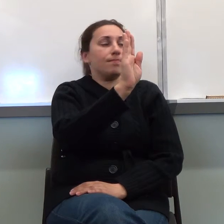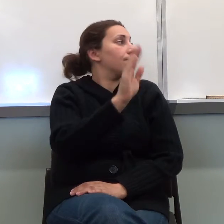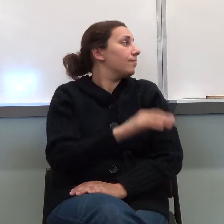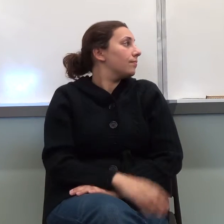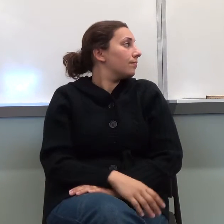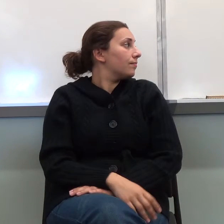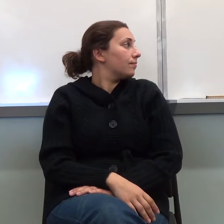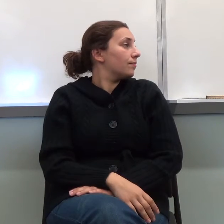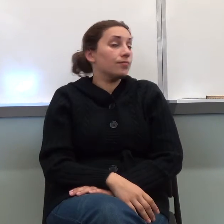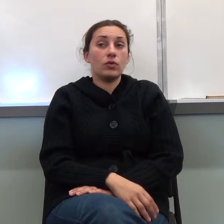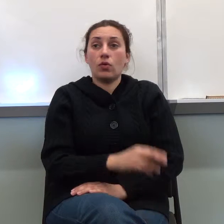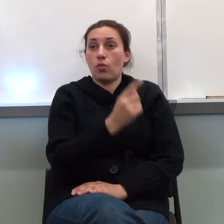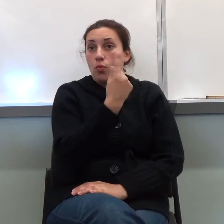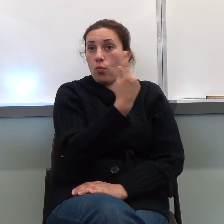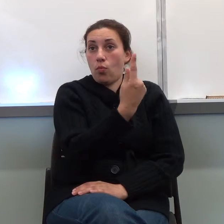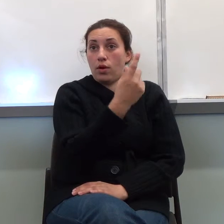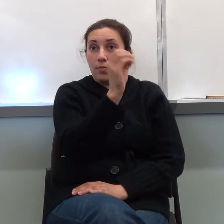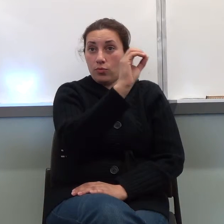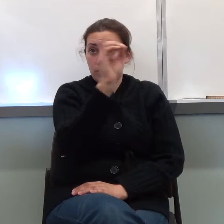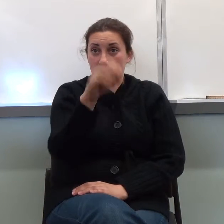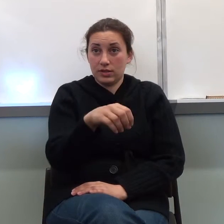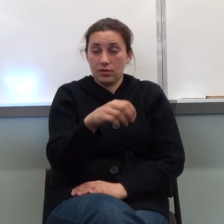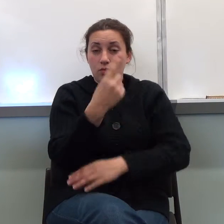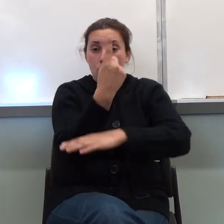Now 1%, that's 1 over 100, no?